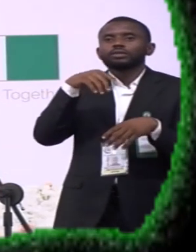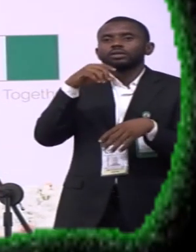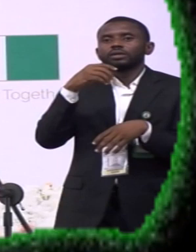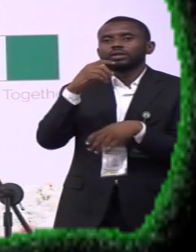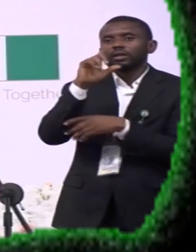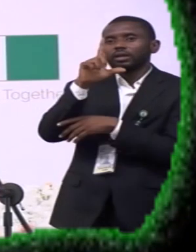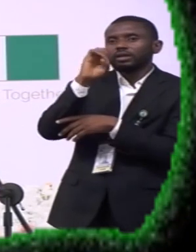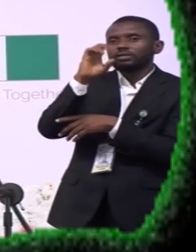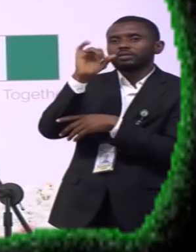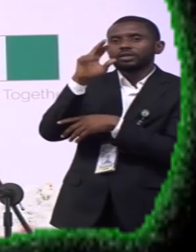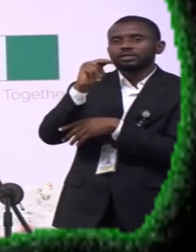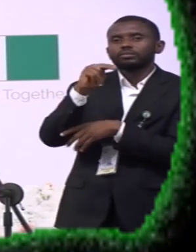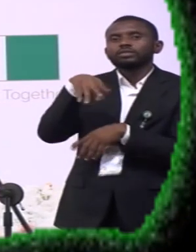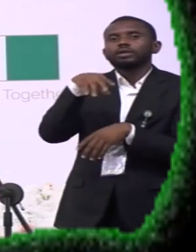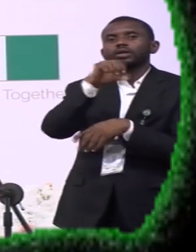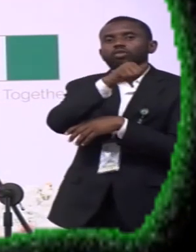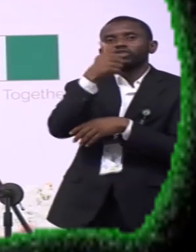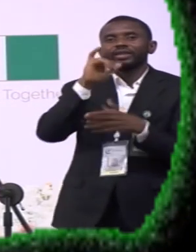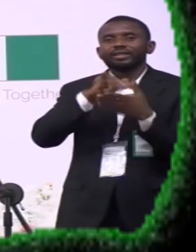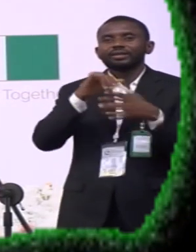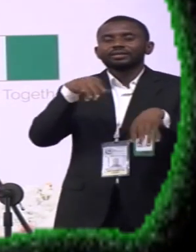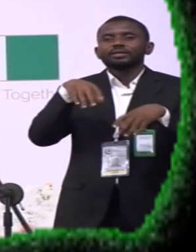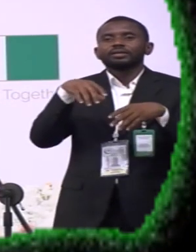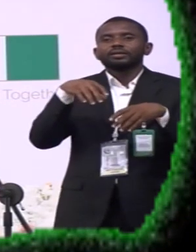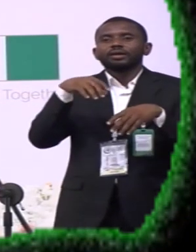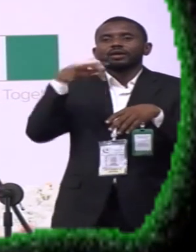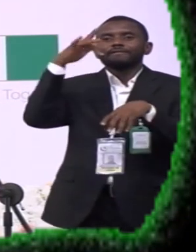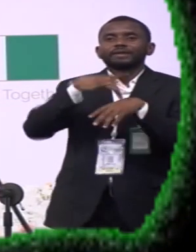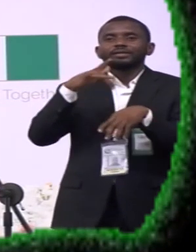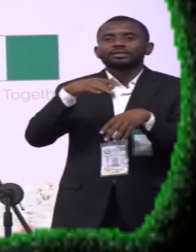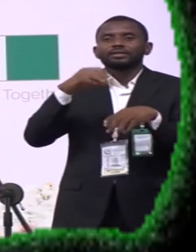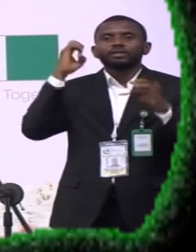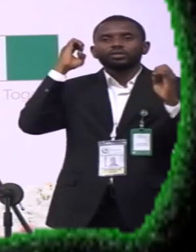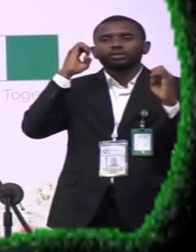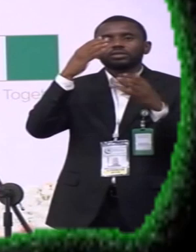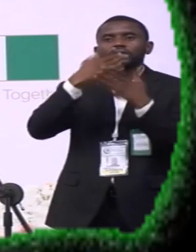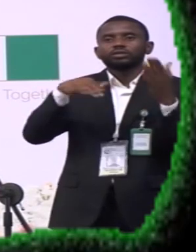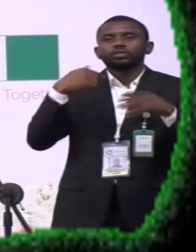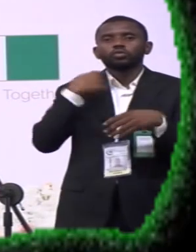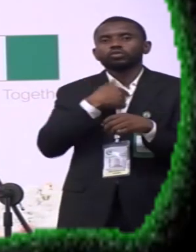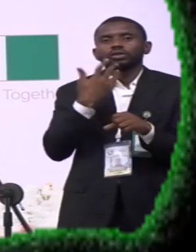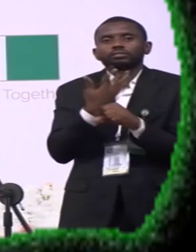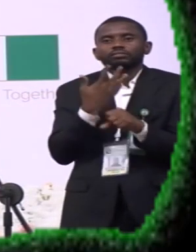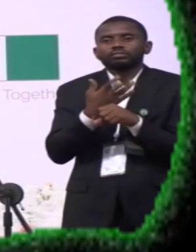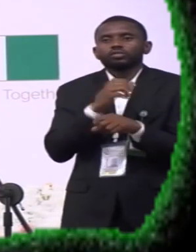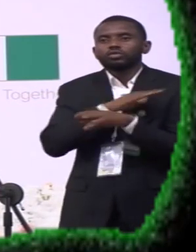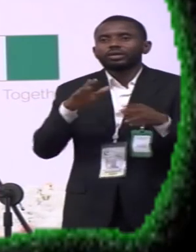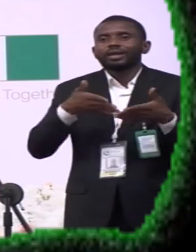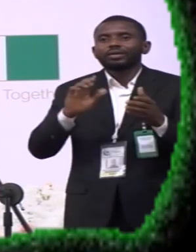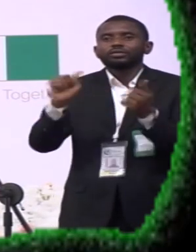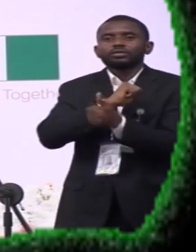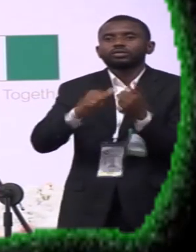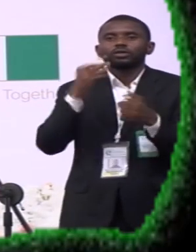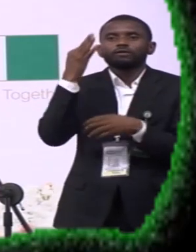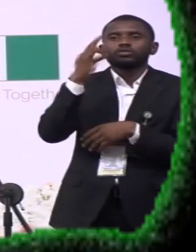to make sure that we do not jeopardize the future of our children, the Muslim Ummah, and we are requesting you to